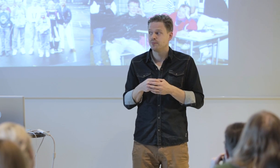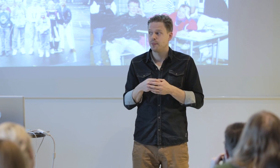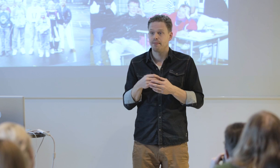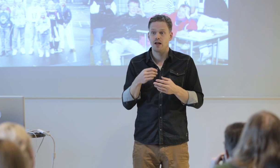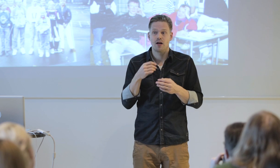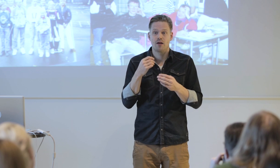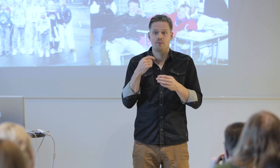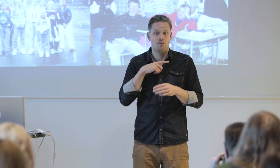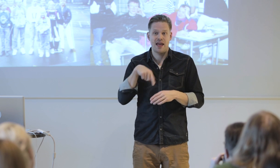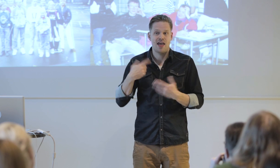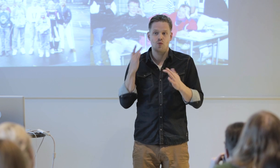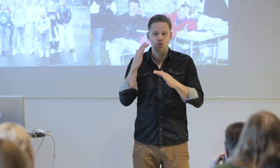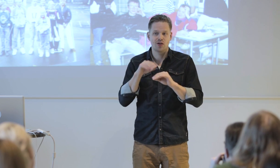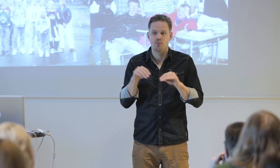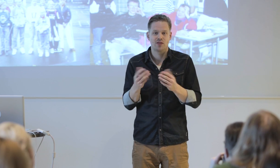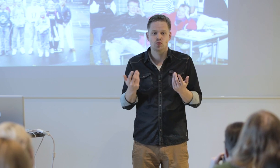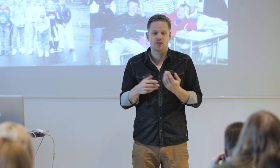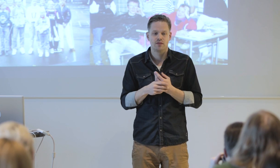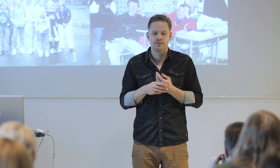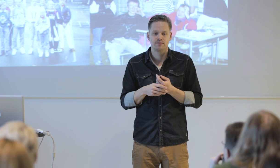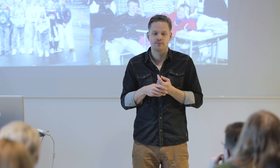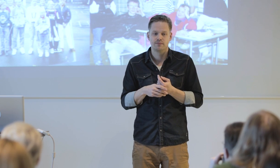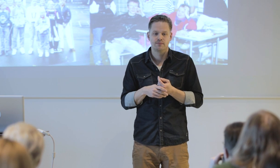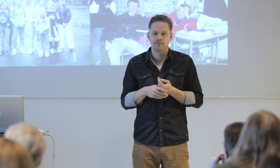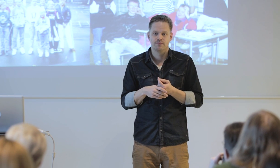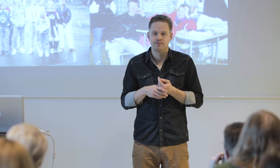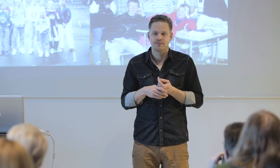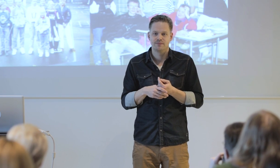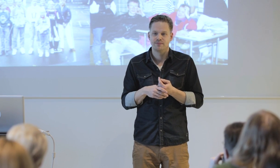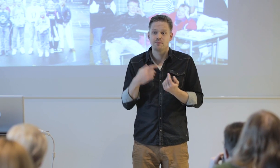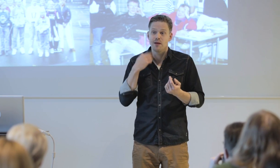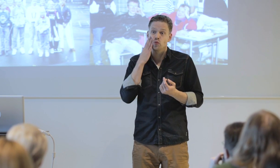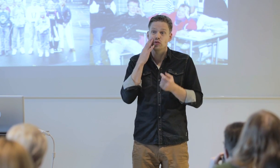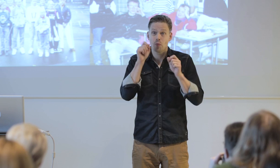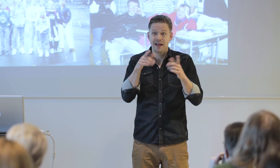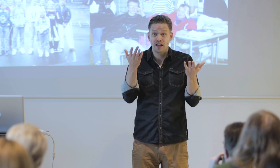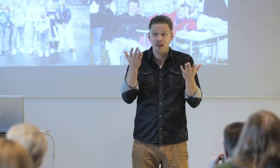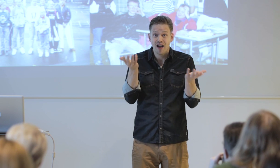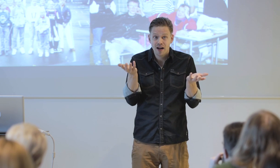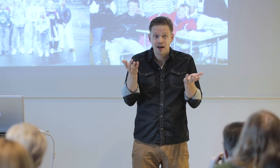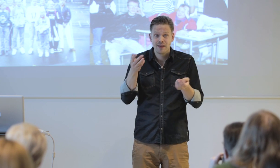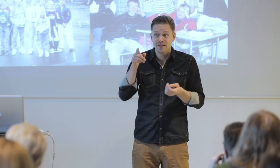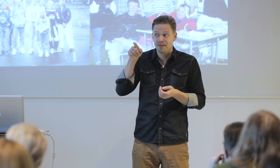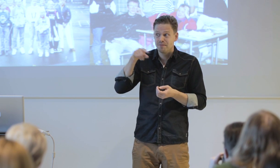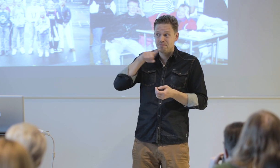And then there was a problem at school. We didn't have any teaching in music at school at all. And I was asking for my teacher that, you